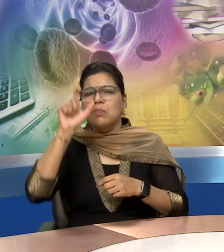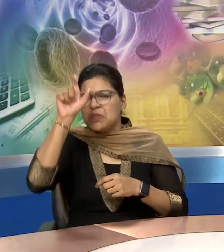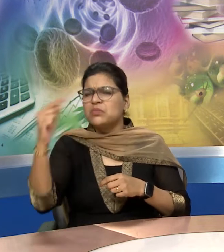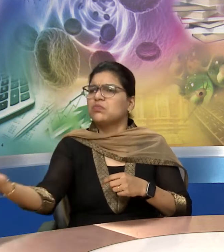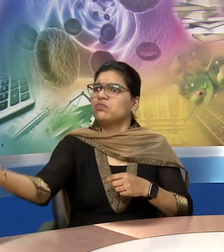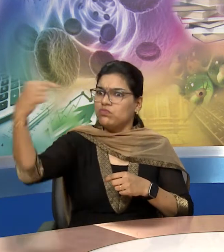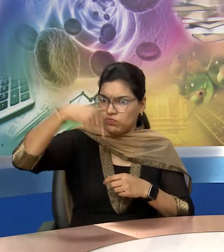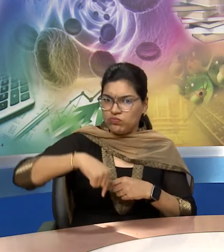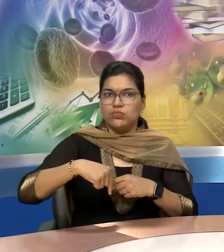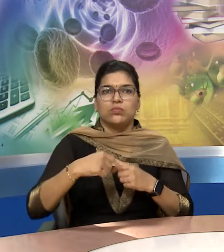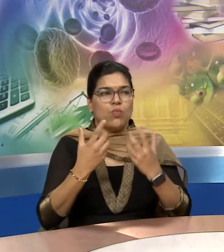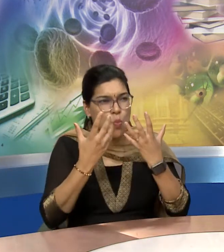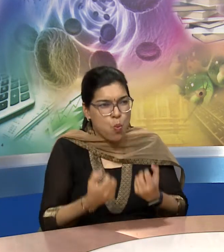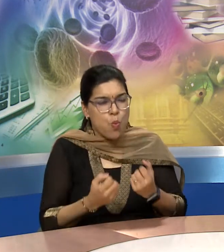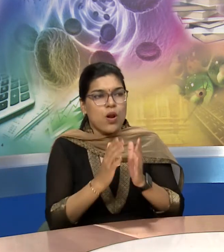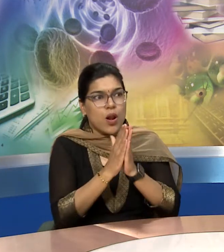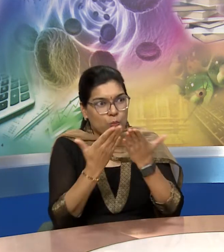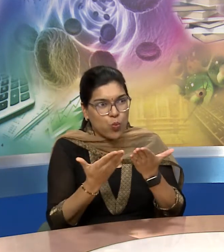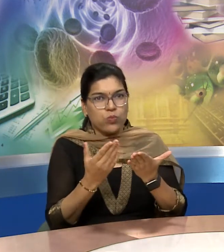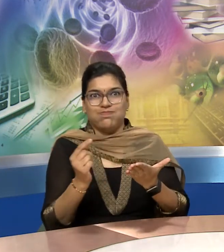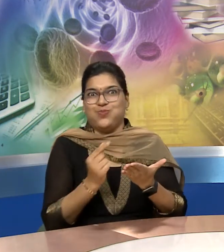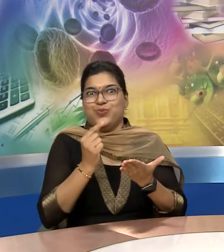mindful of choosing and